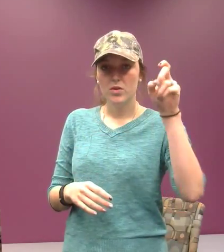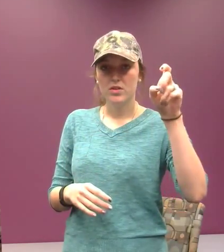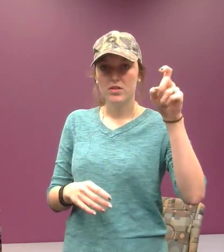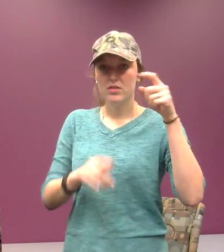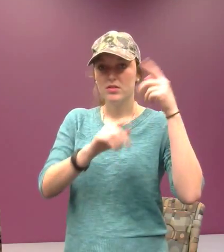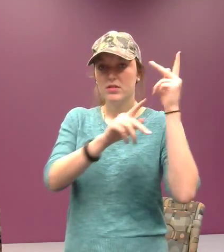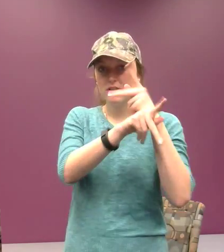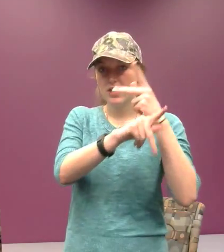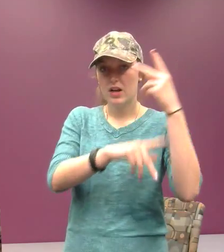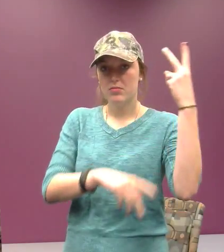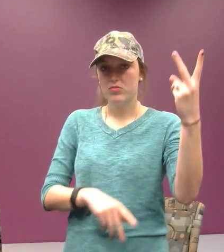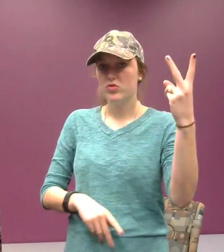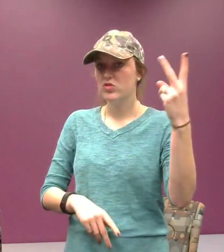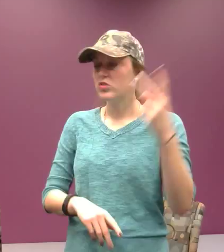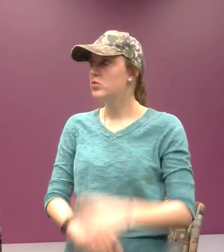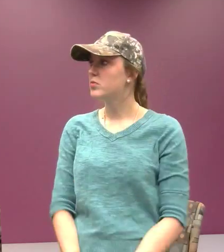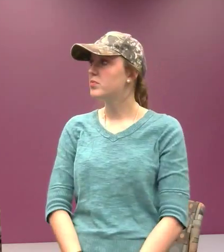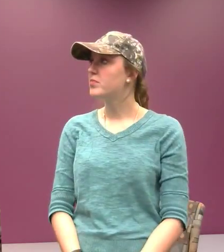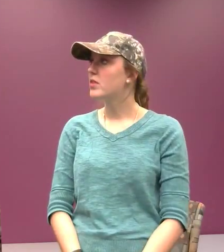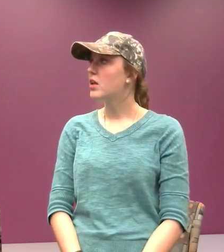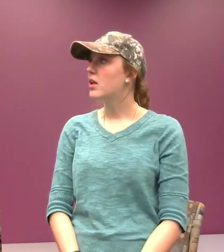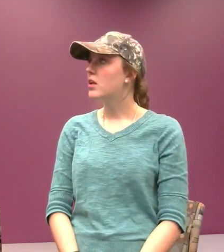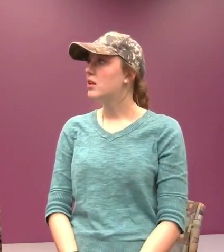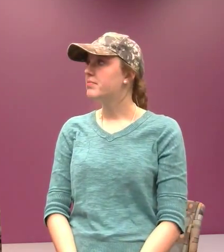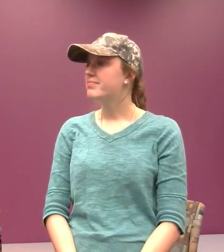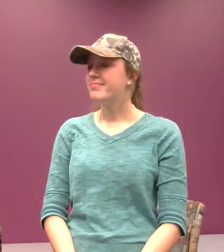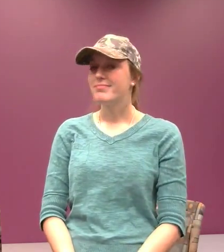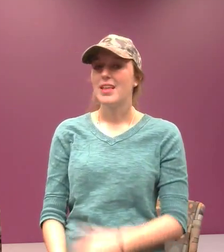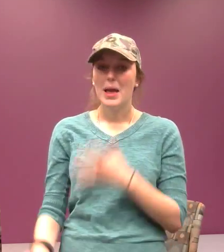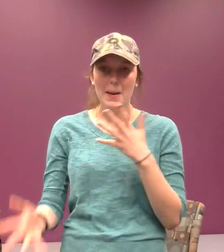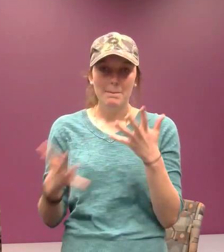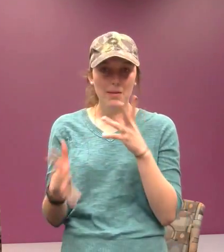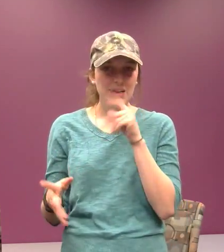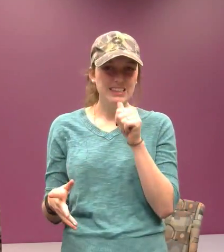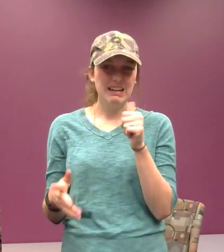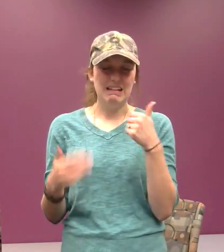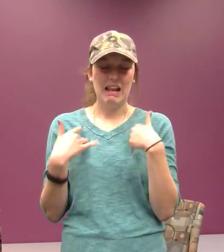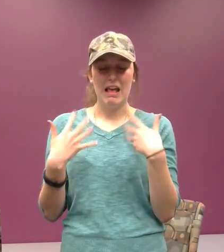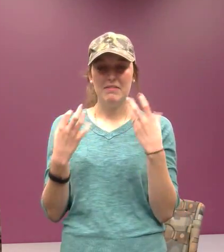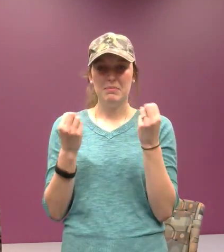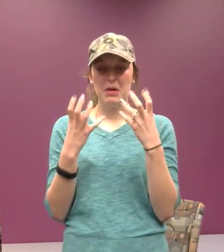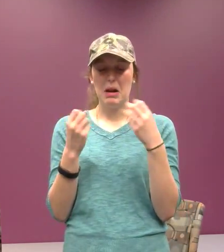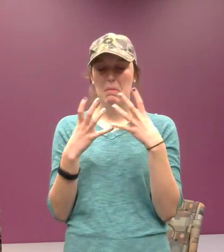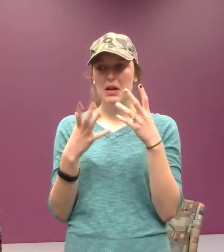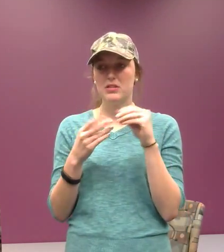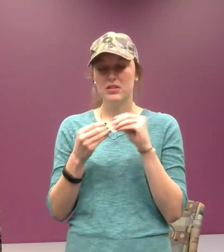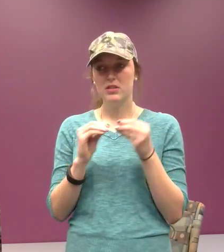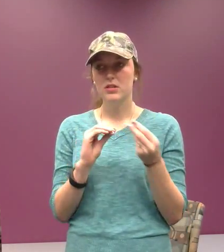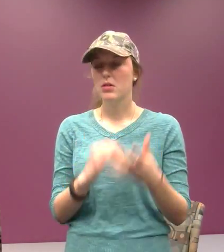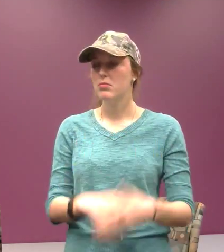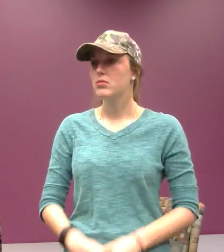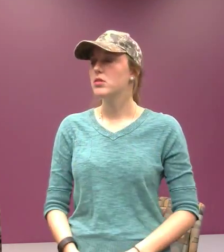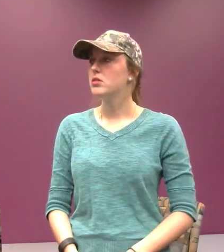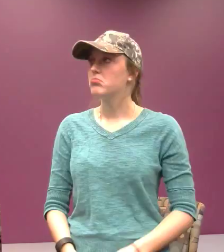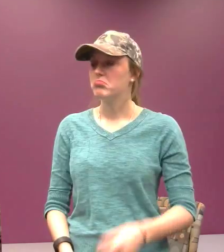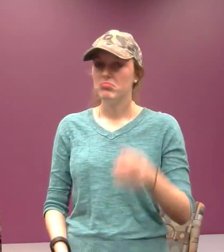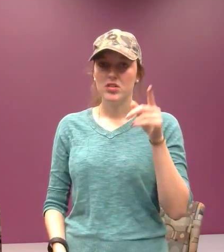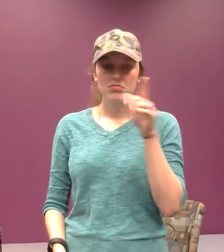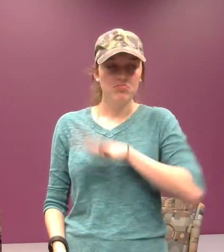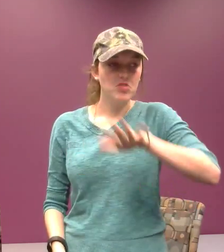times 2. In other words, you're going to cut out a little bit of your writing and so forth by just looking and being observant as